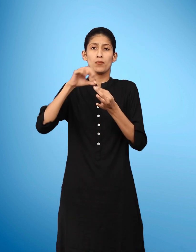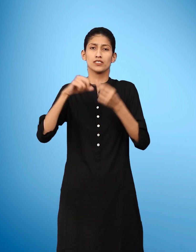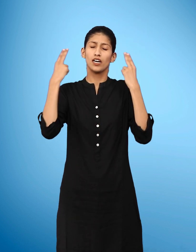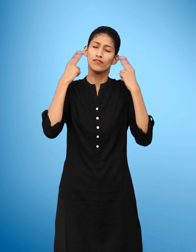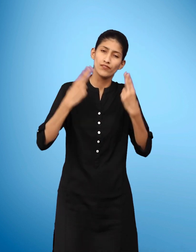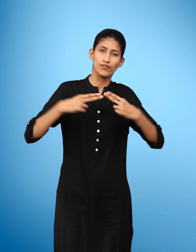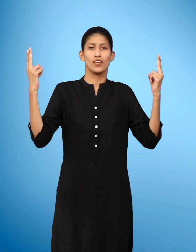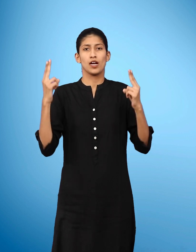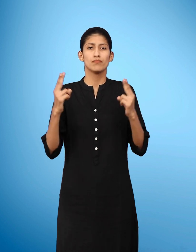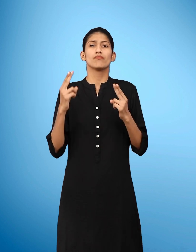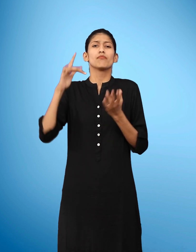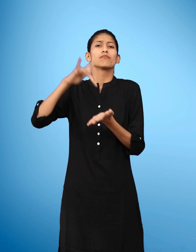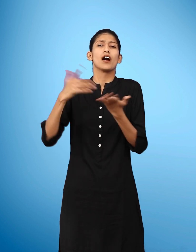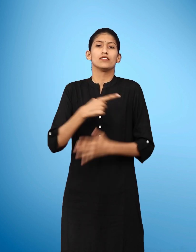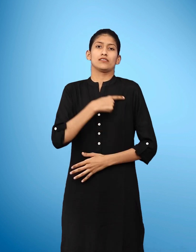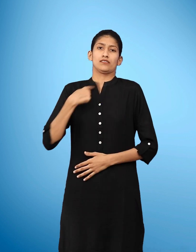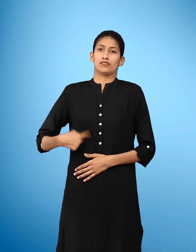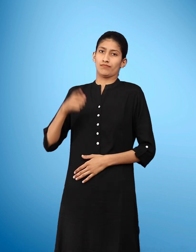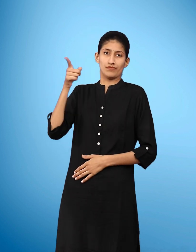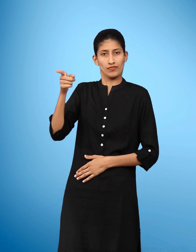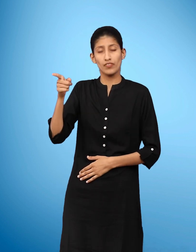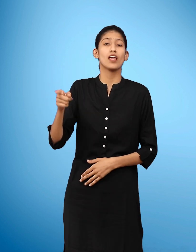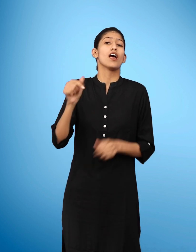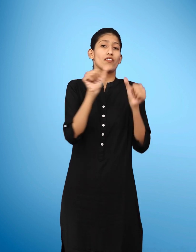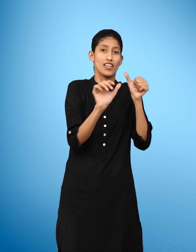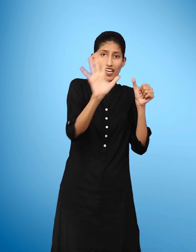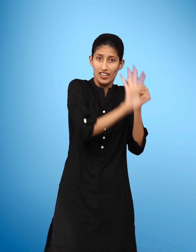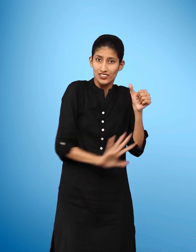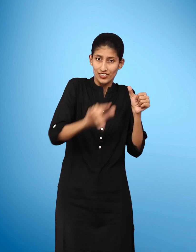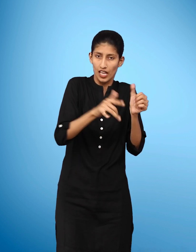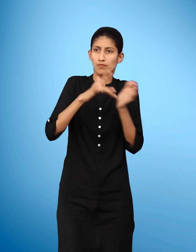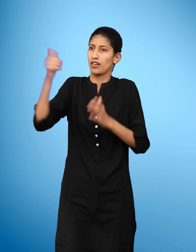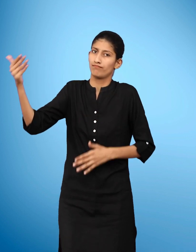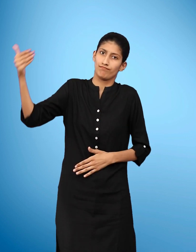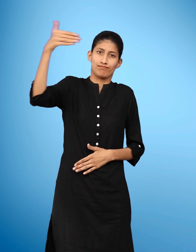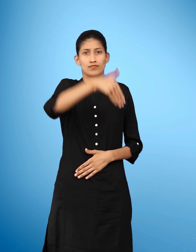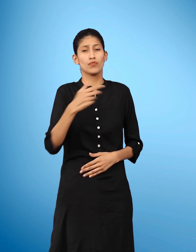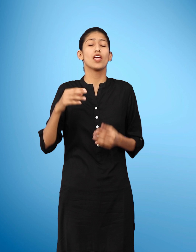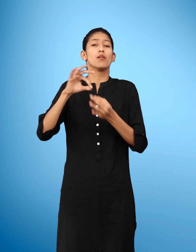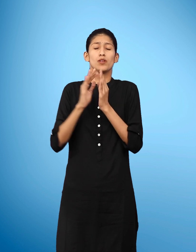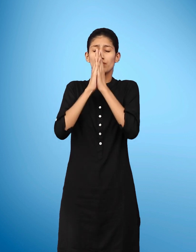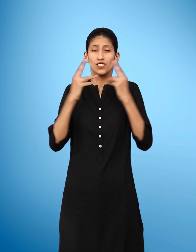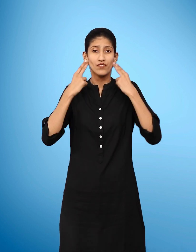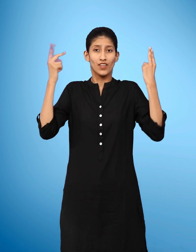The best known of these are the Chinese Buddhist pilgrims, Fa